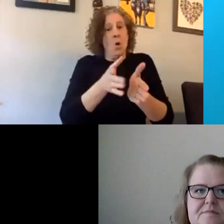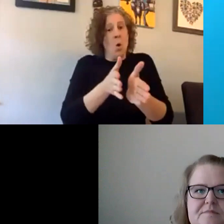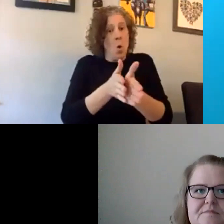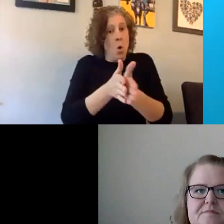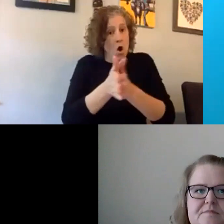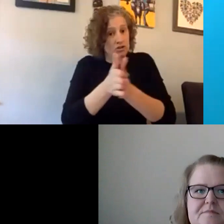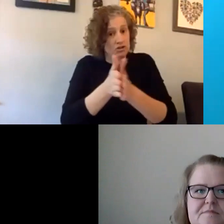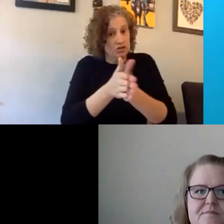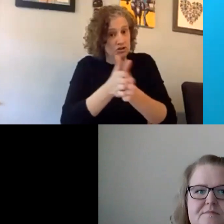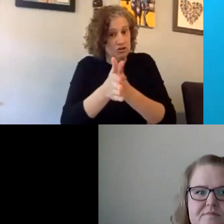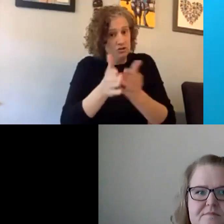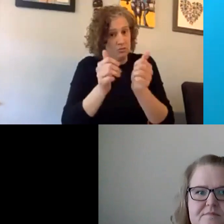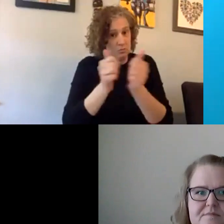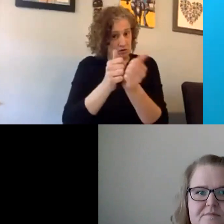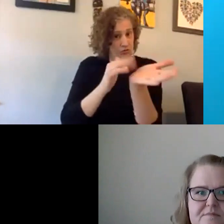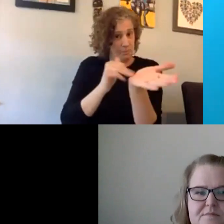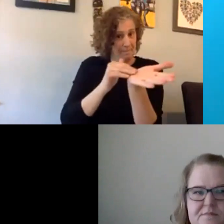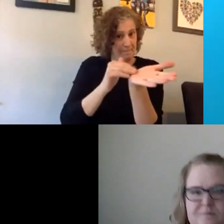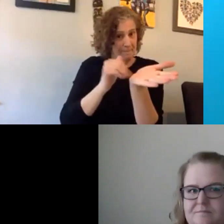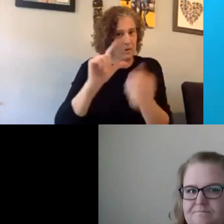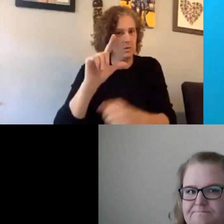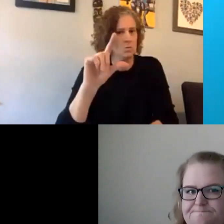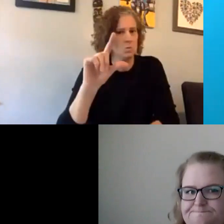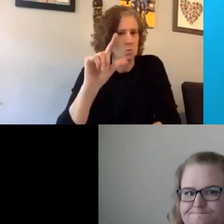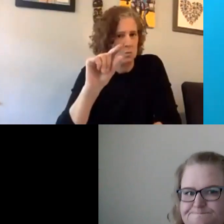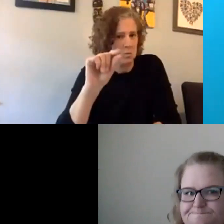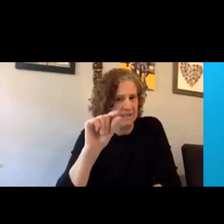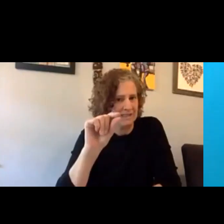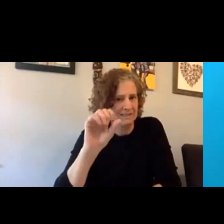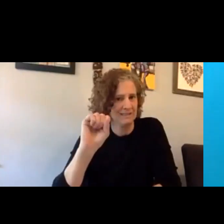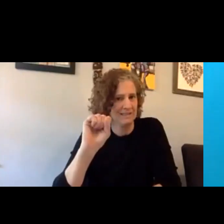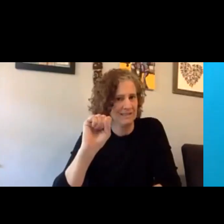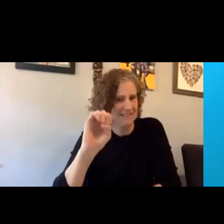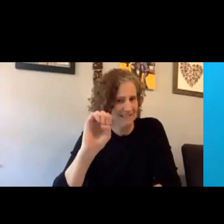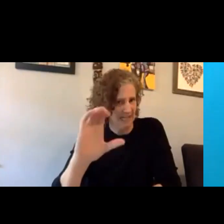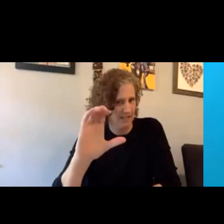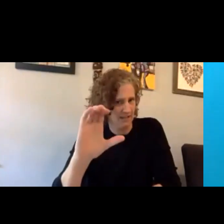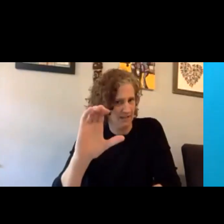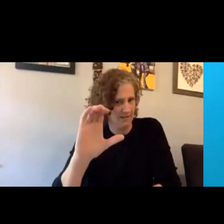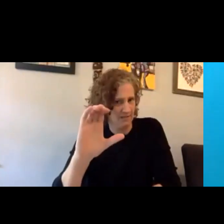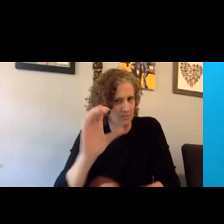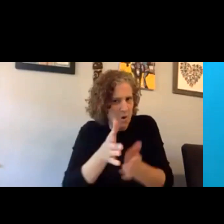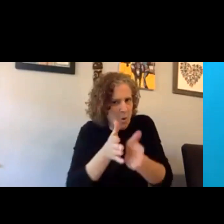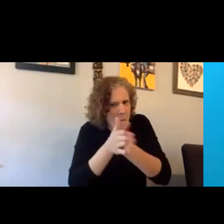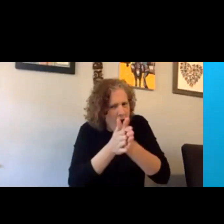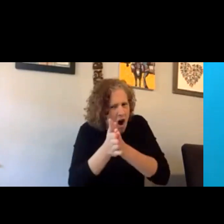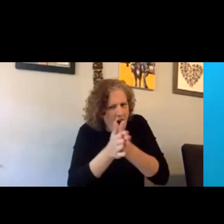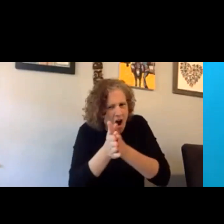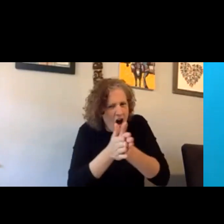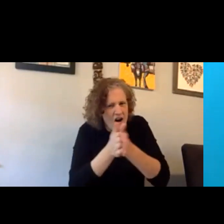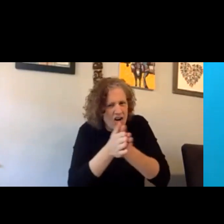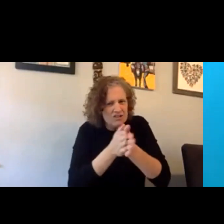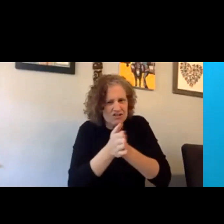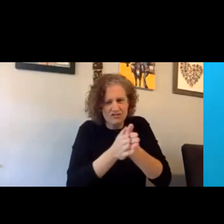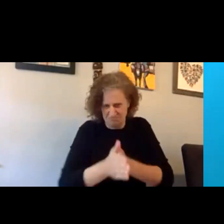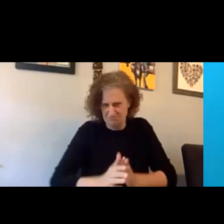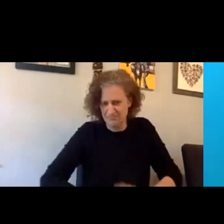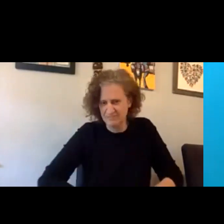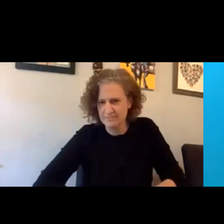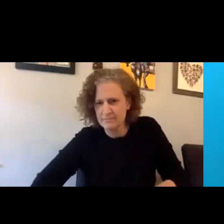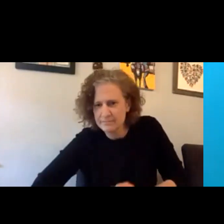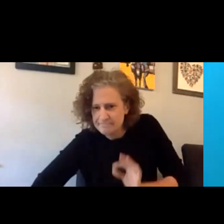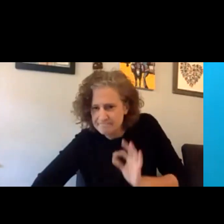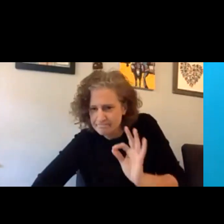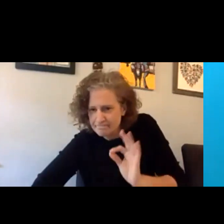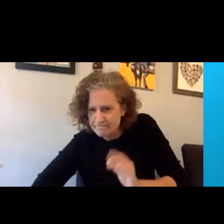and what you're really using. Or we can talk about washing your hands with soap for 20 seconds. We wash,